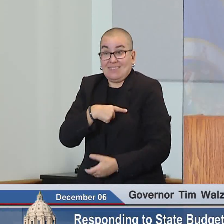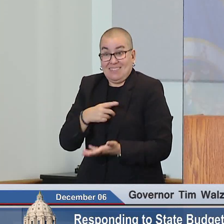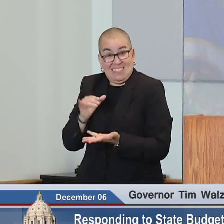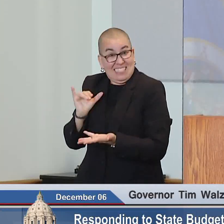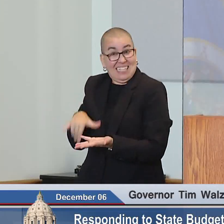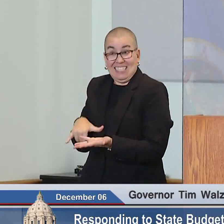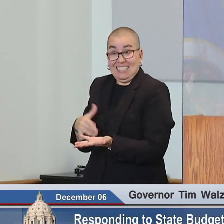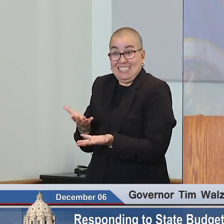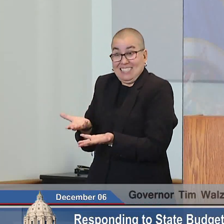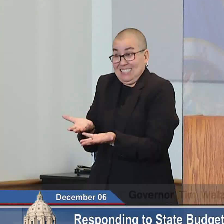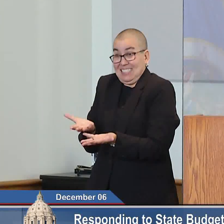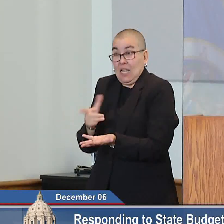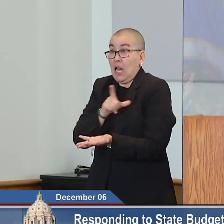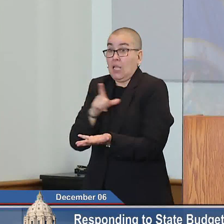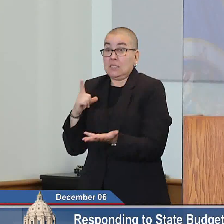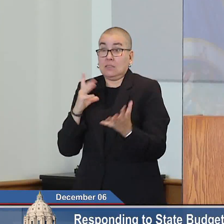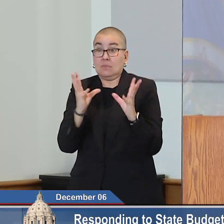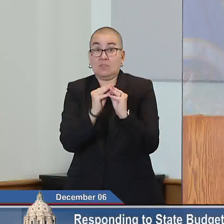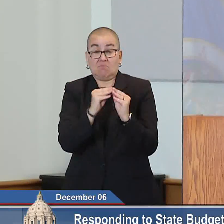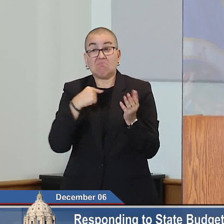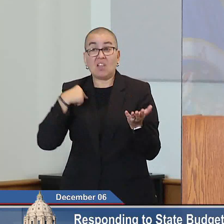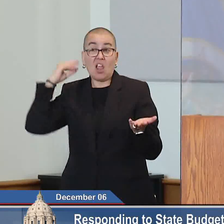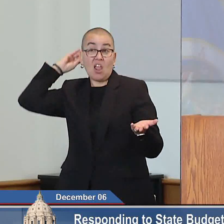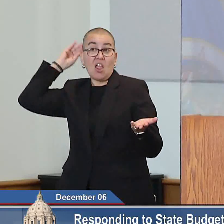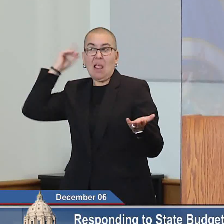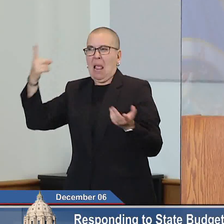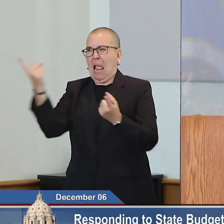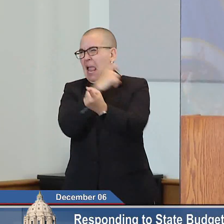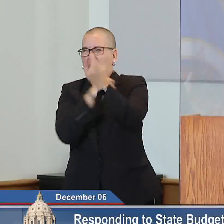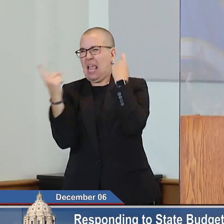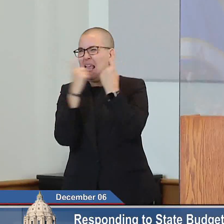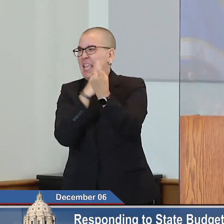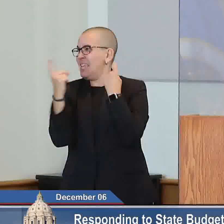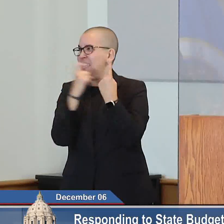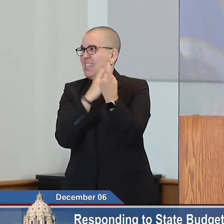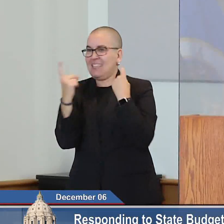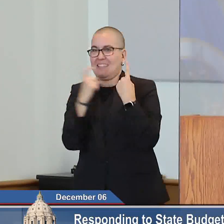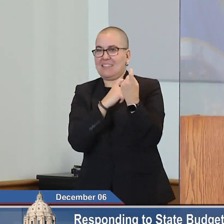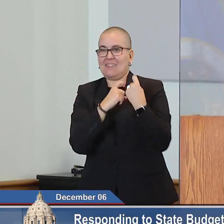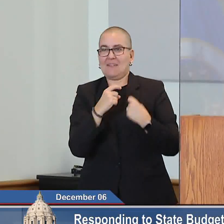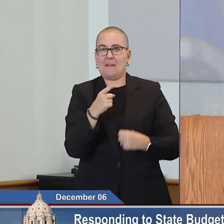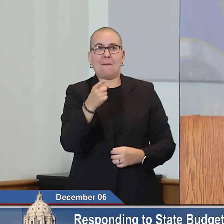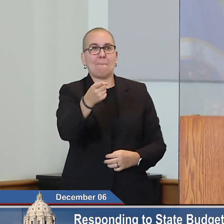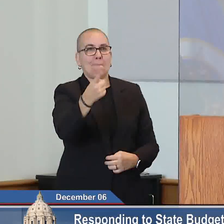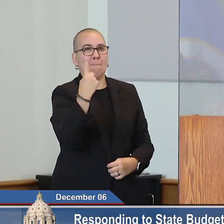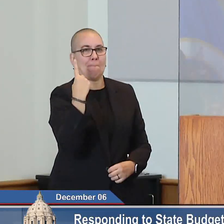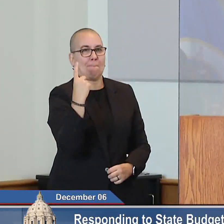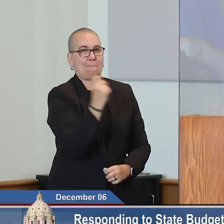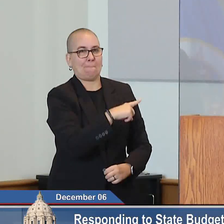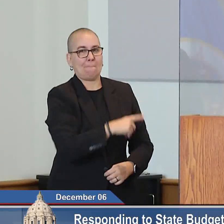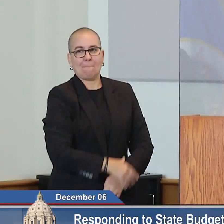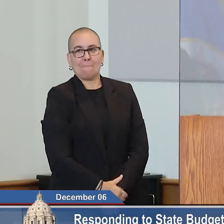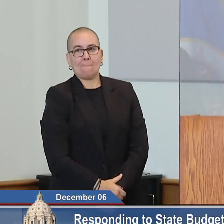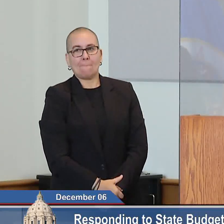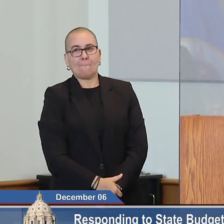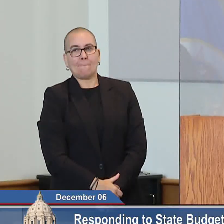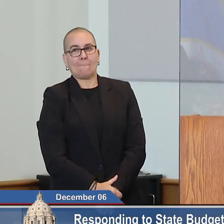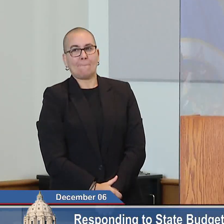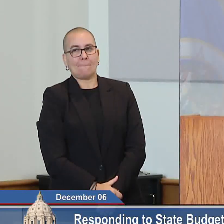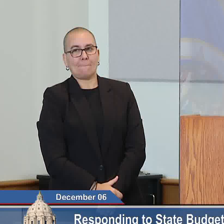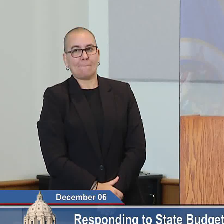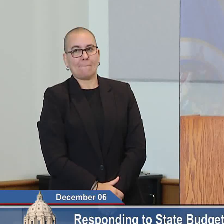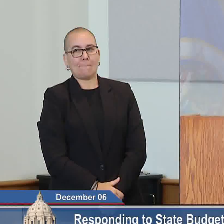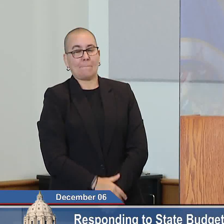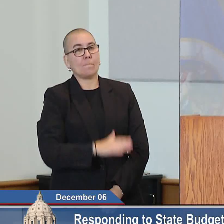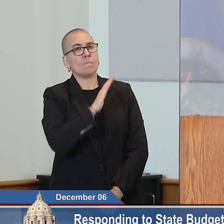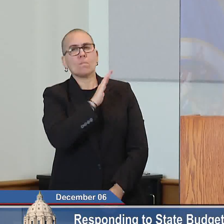that in mind. Final thoughts? Yeah, Governor, right over here to your left. In your first two budgets, you